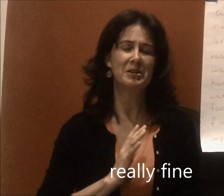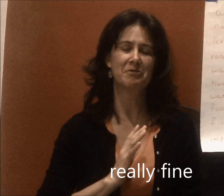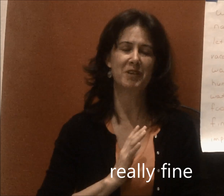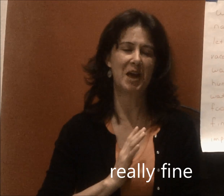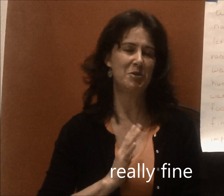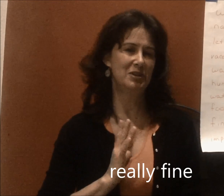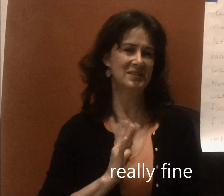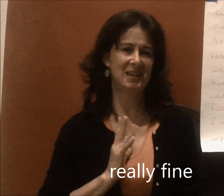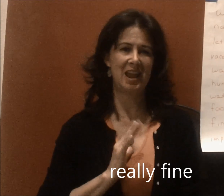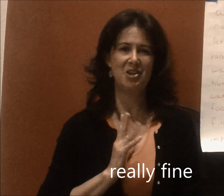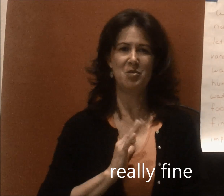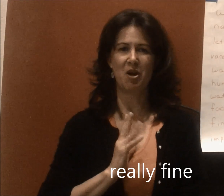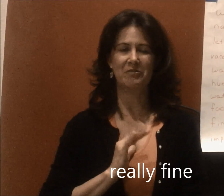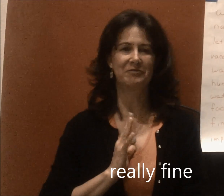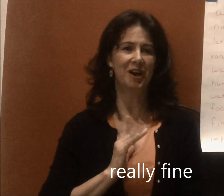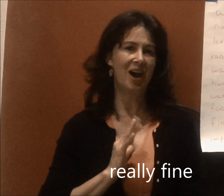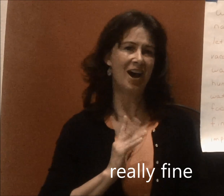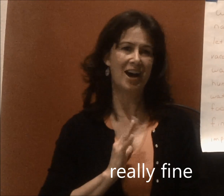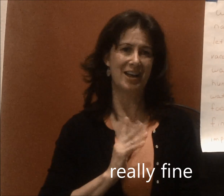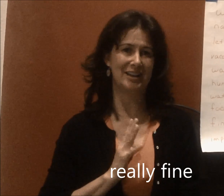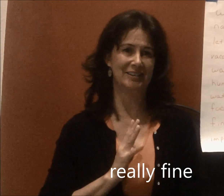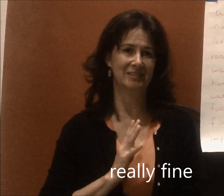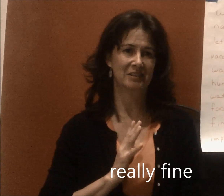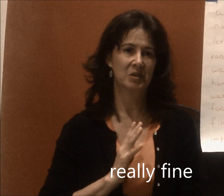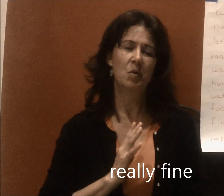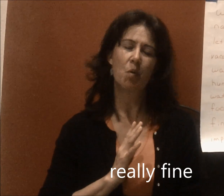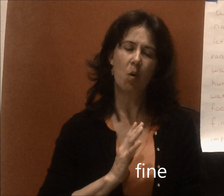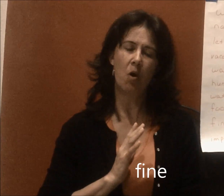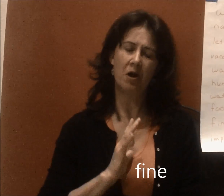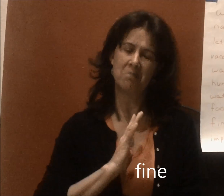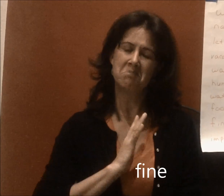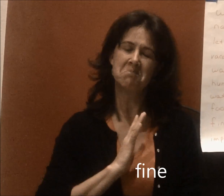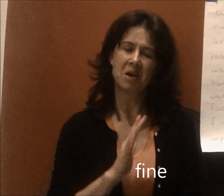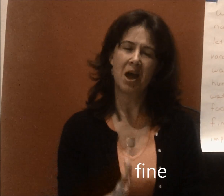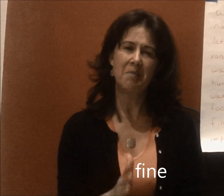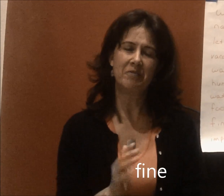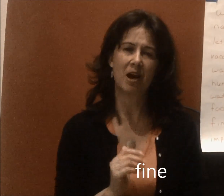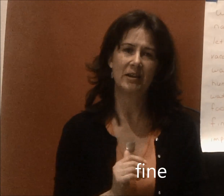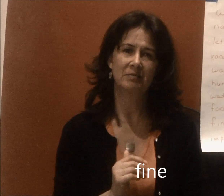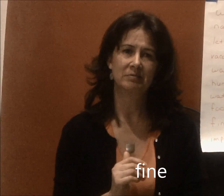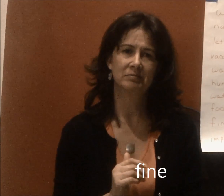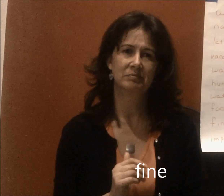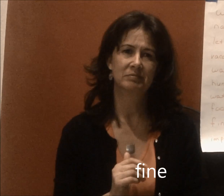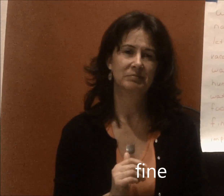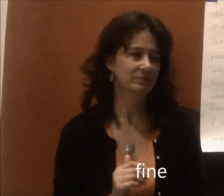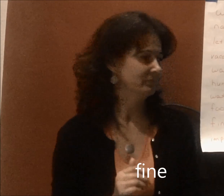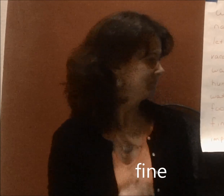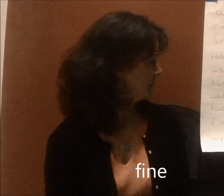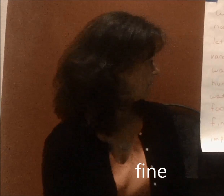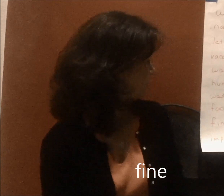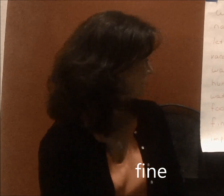a fabulous day, you are fine. Or, I'm fine.